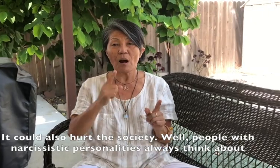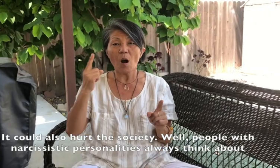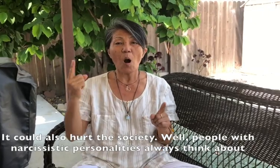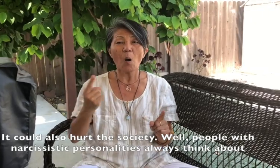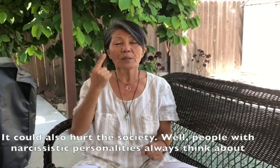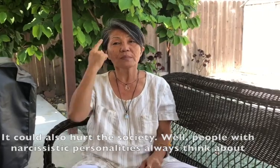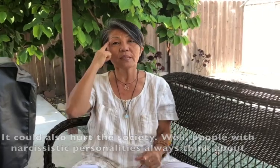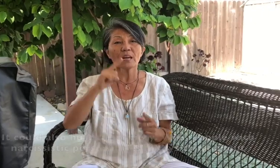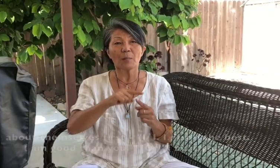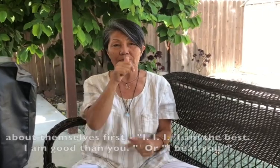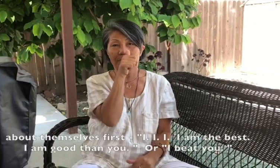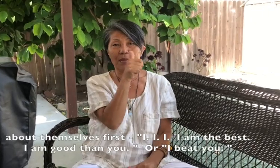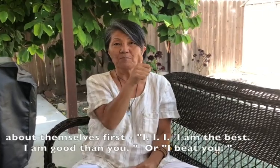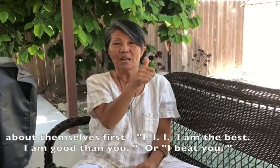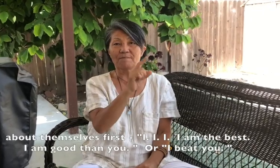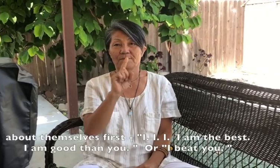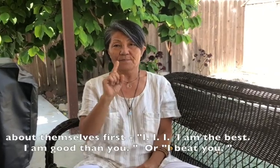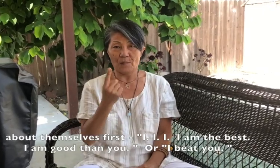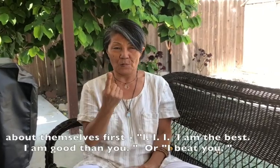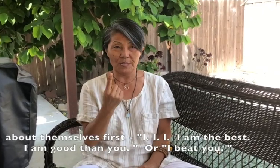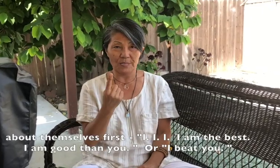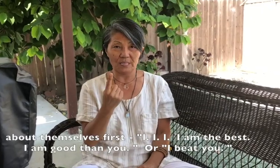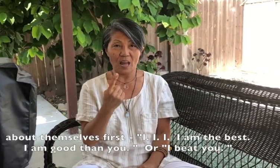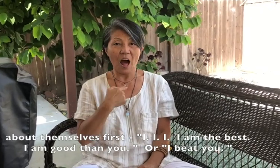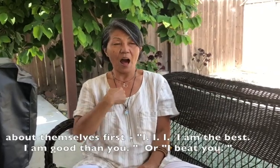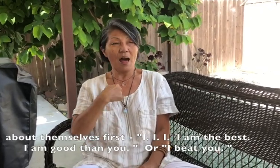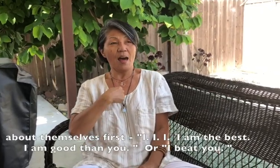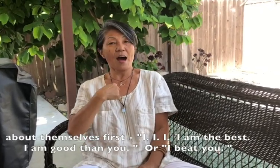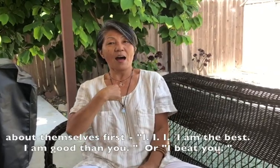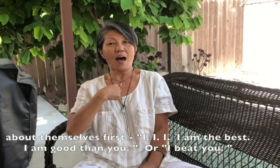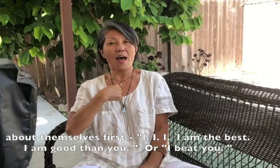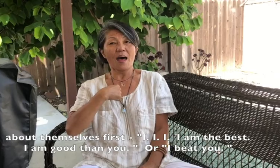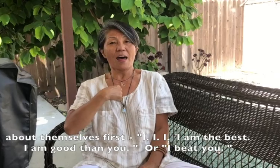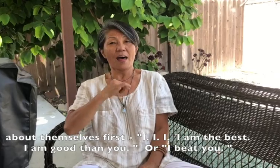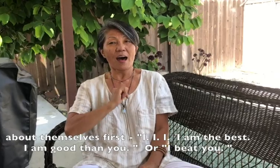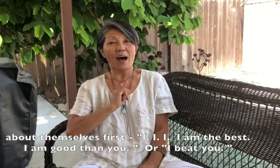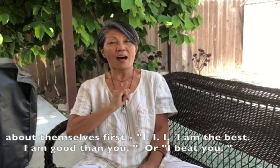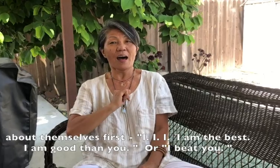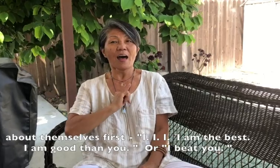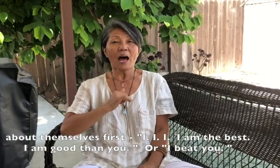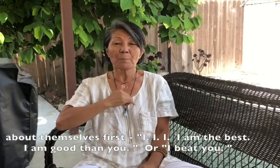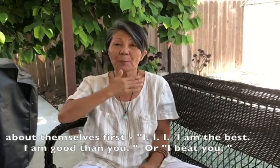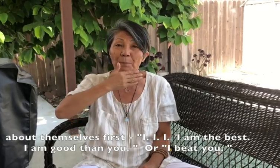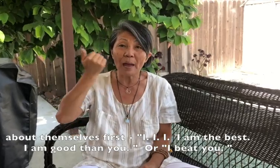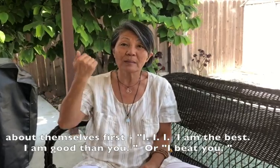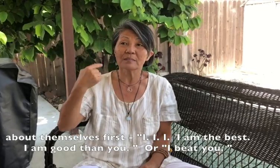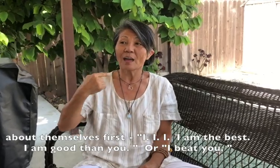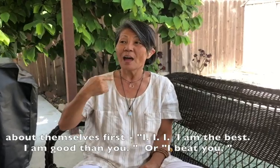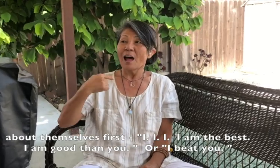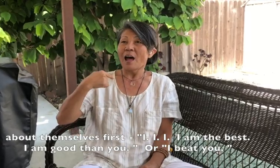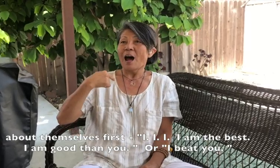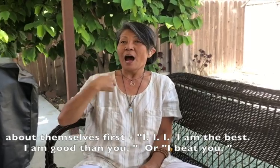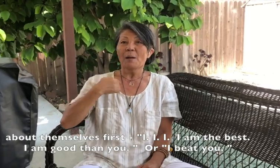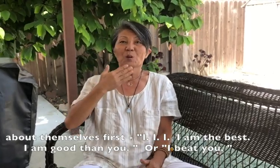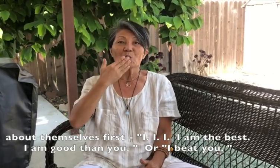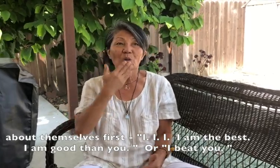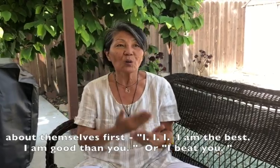about themselves first. I. I am the best. I am good than